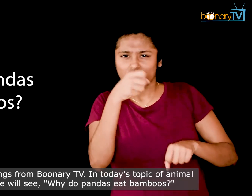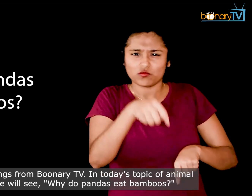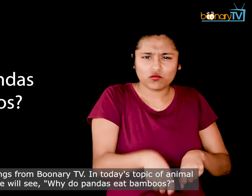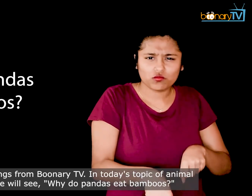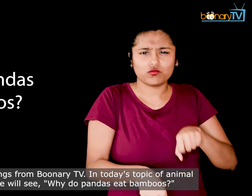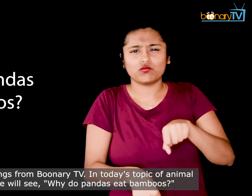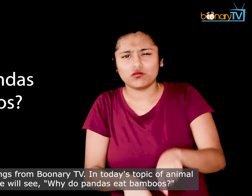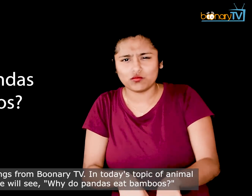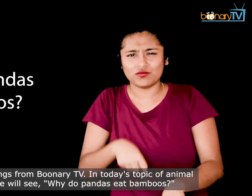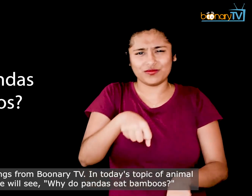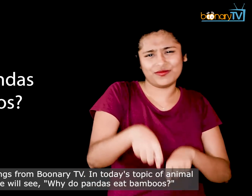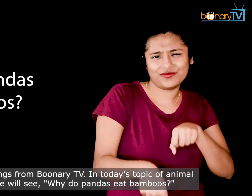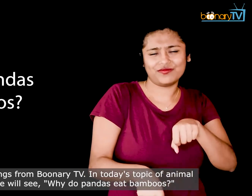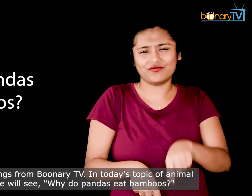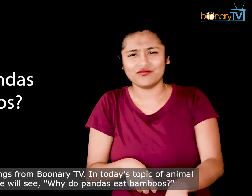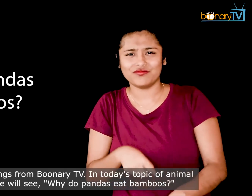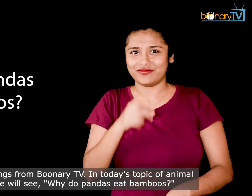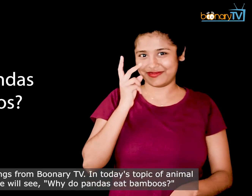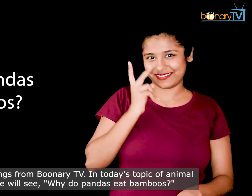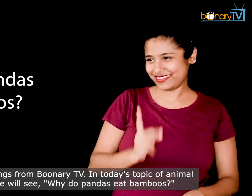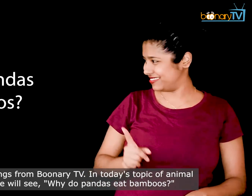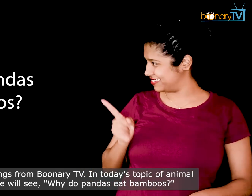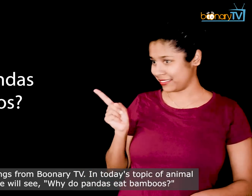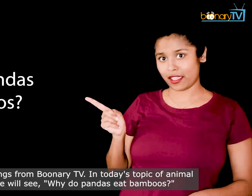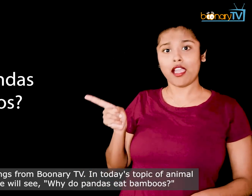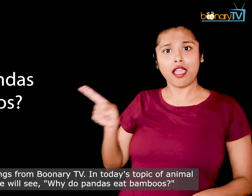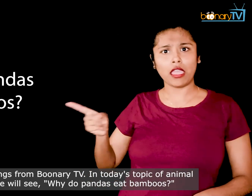why do pandas eat